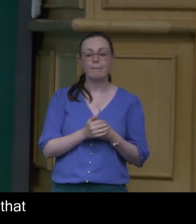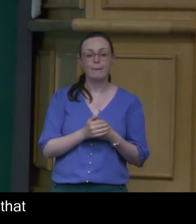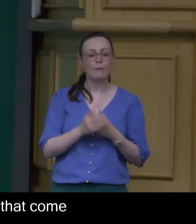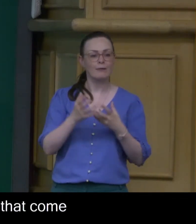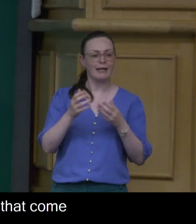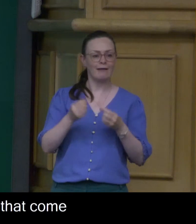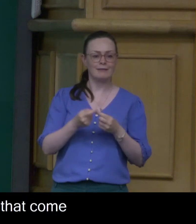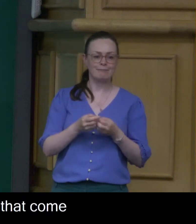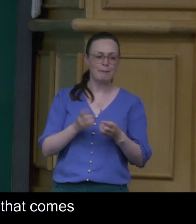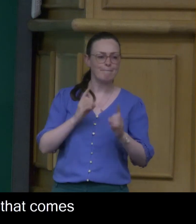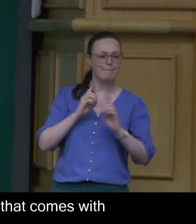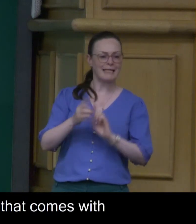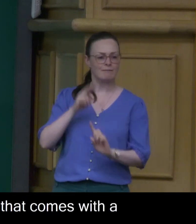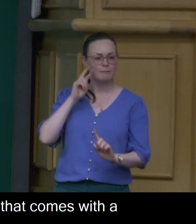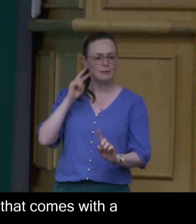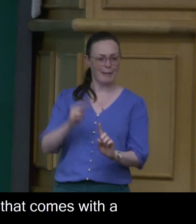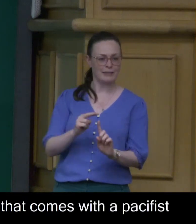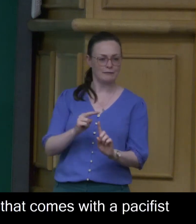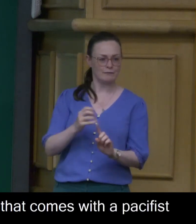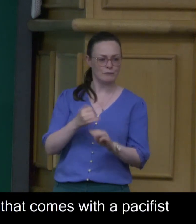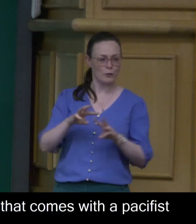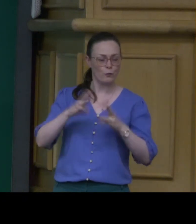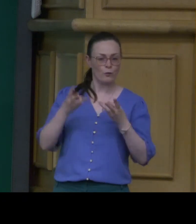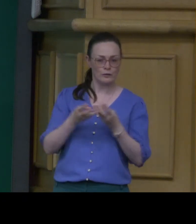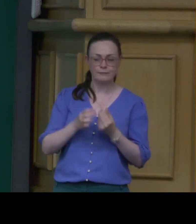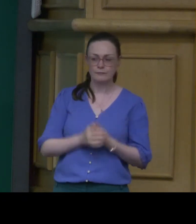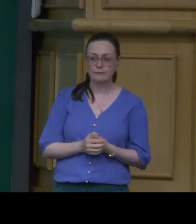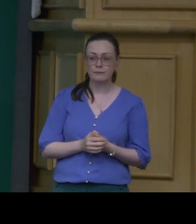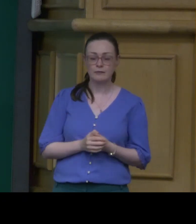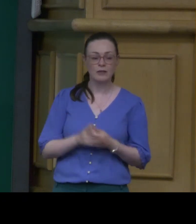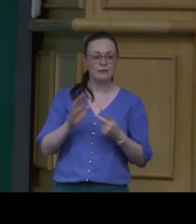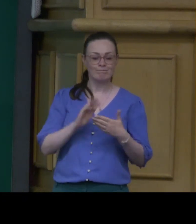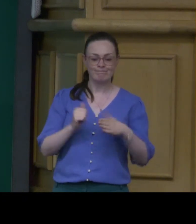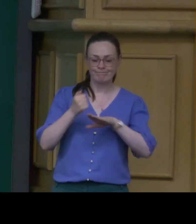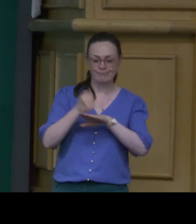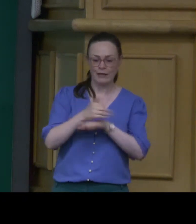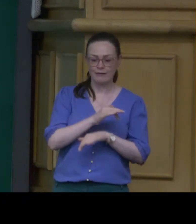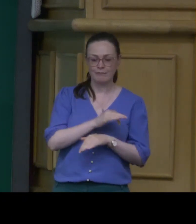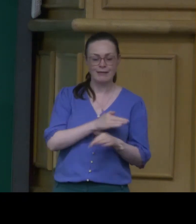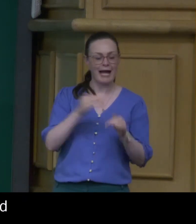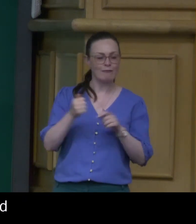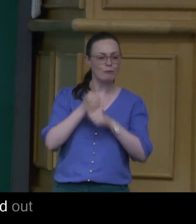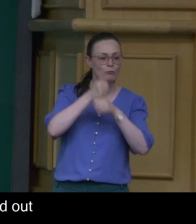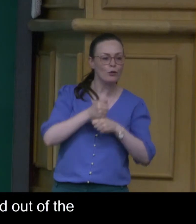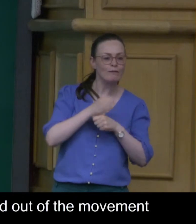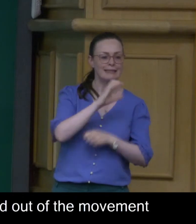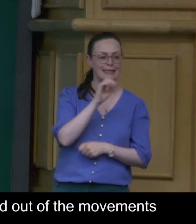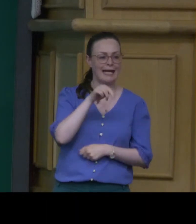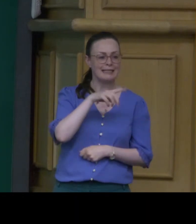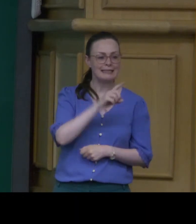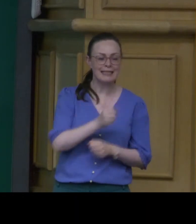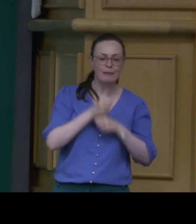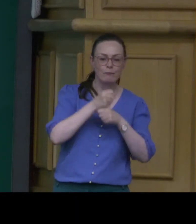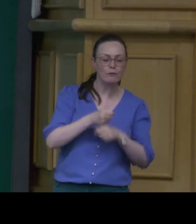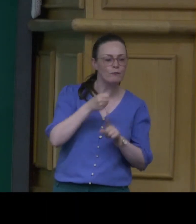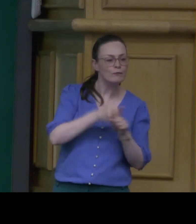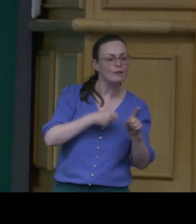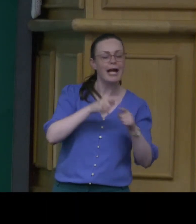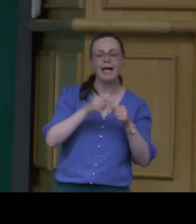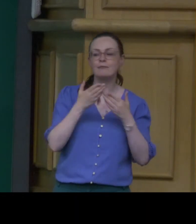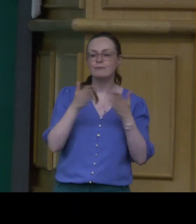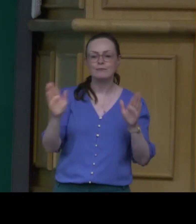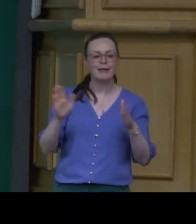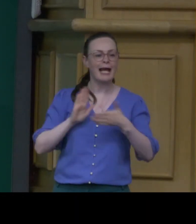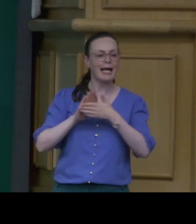with a pacifist perspective in the world. We were formed out of the movements such as C&D and the